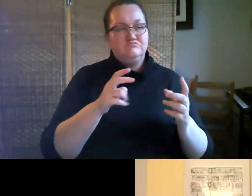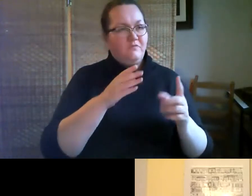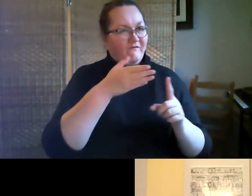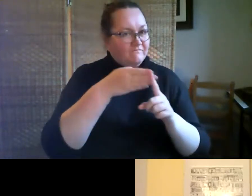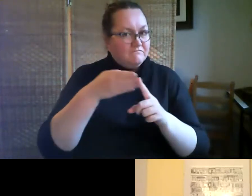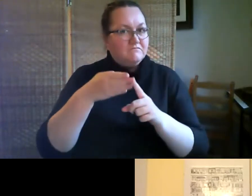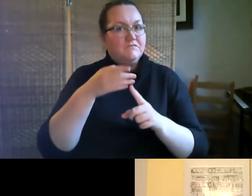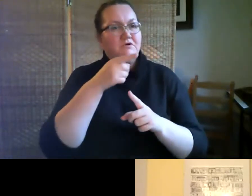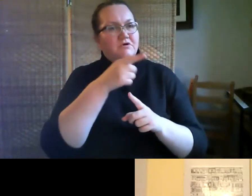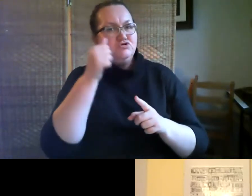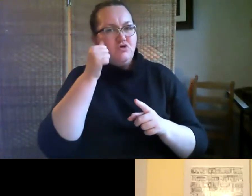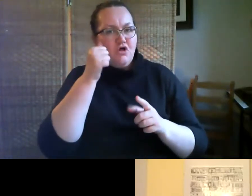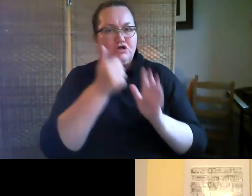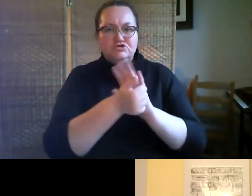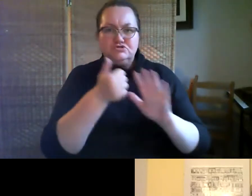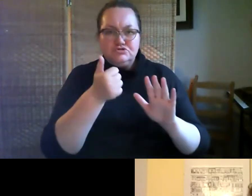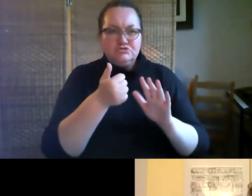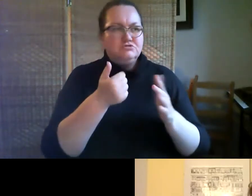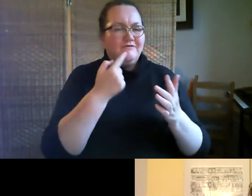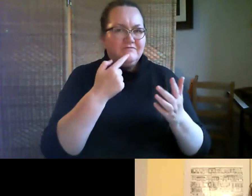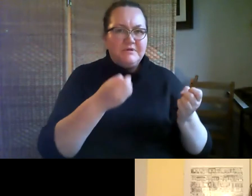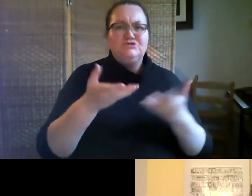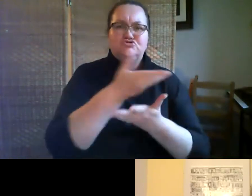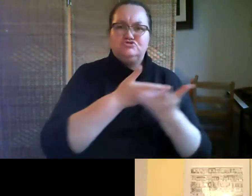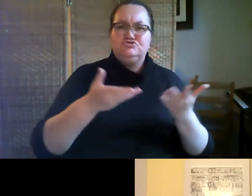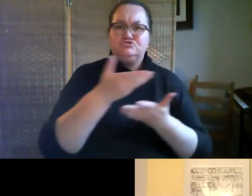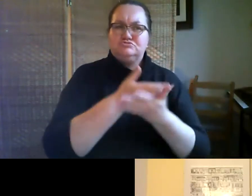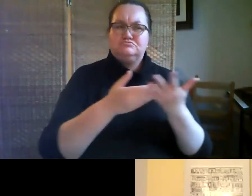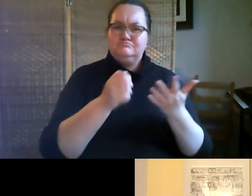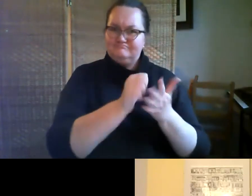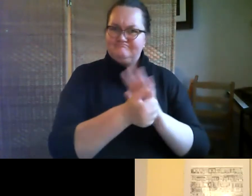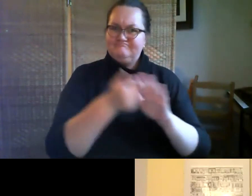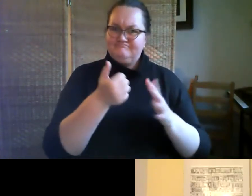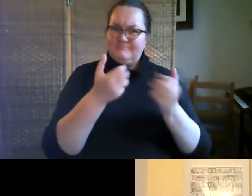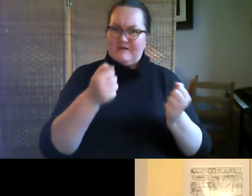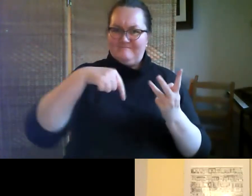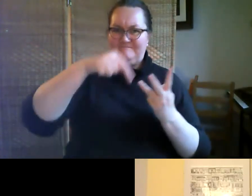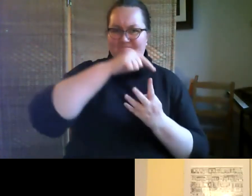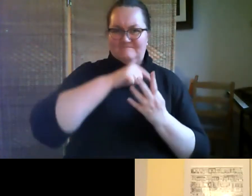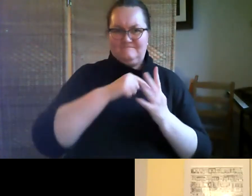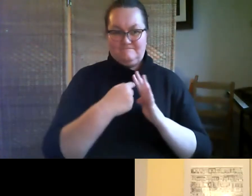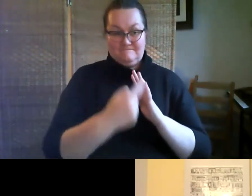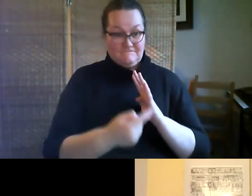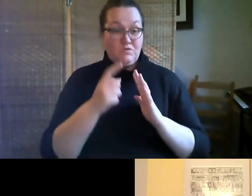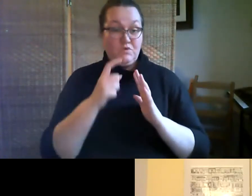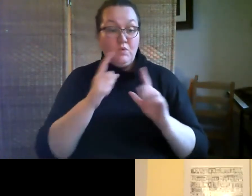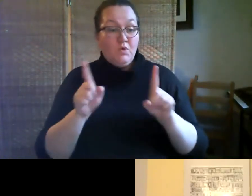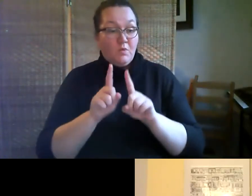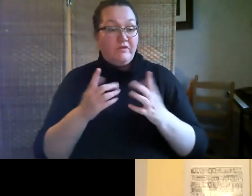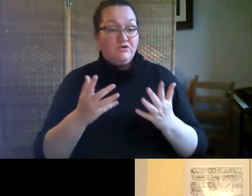and expertise that's been shared with us, which is brilliant. So yeah, alongside me is Judy